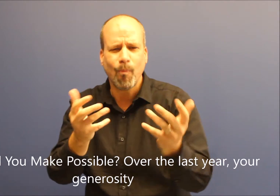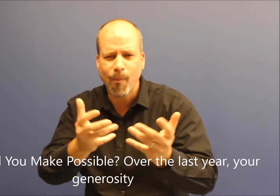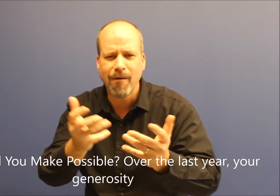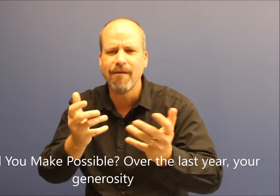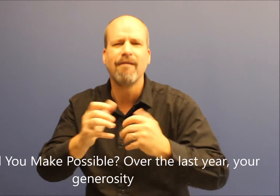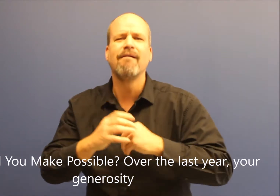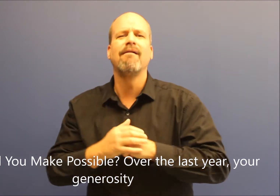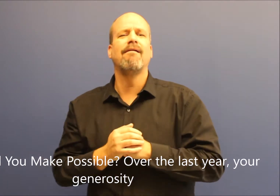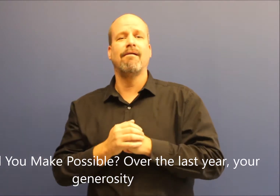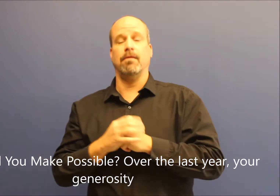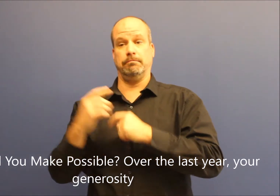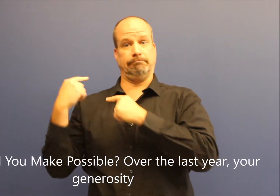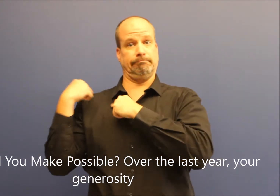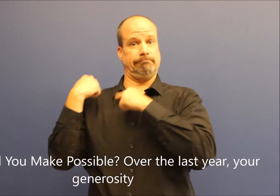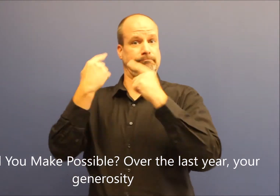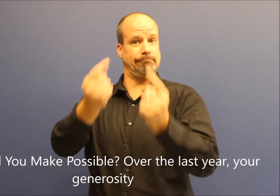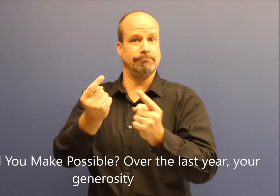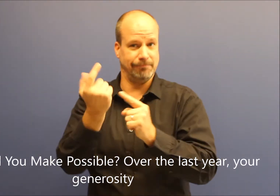What did you make possible?